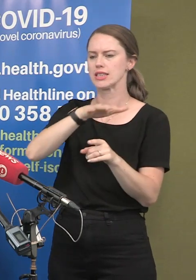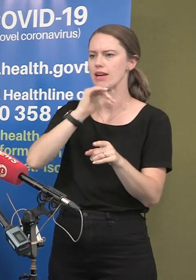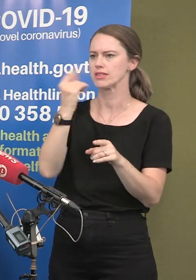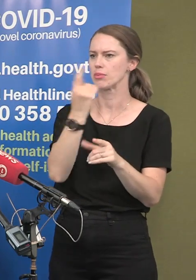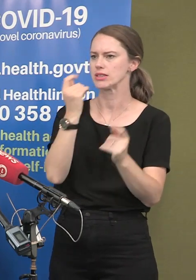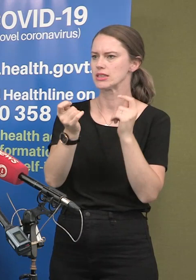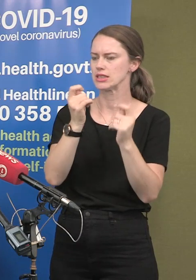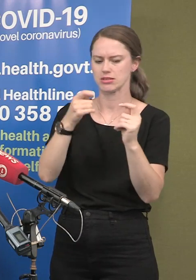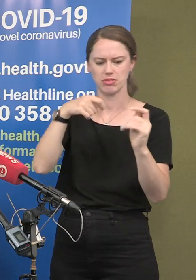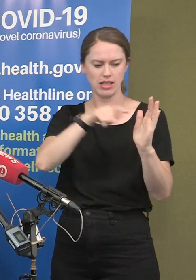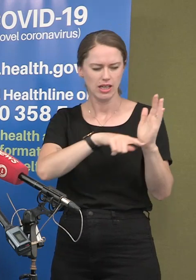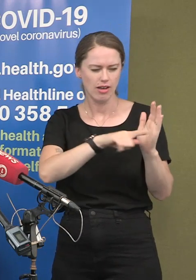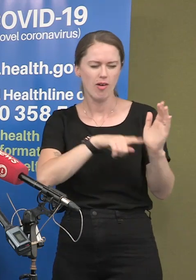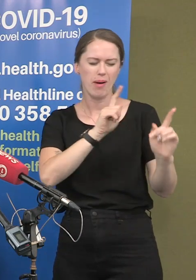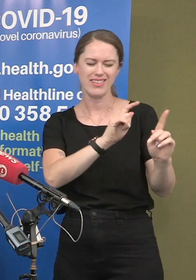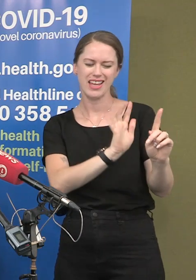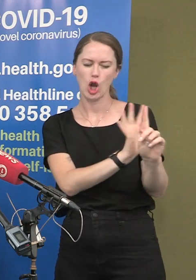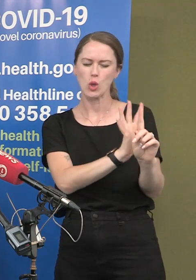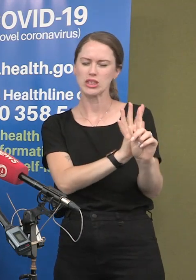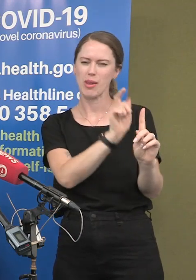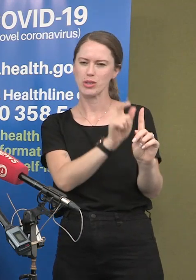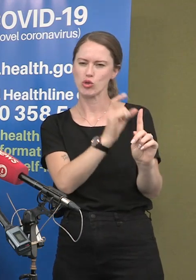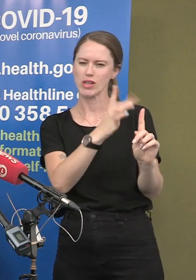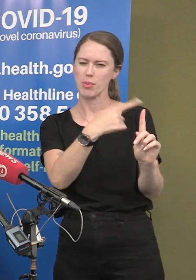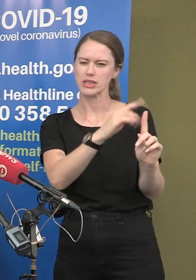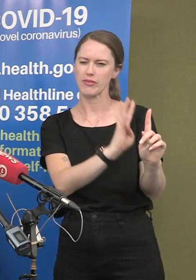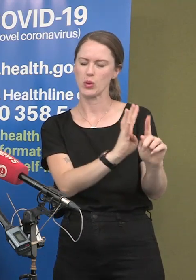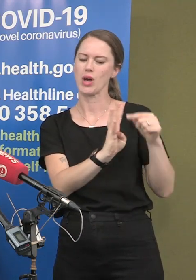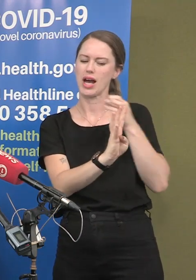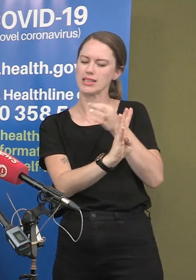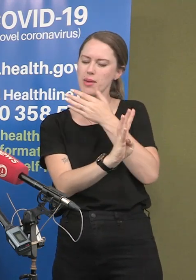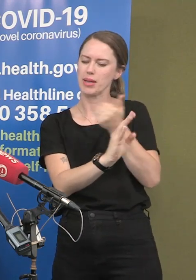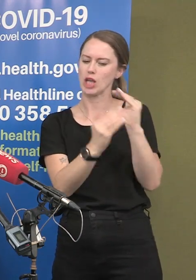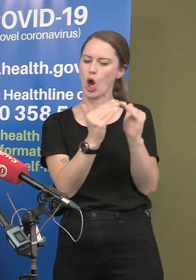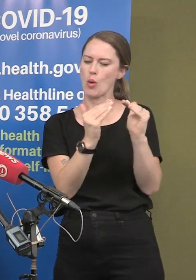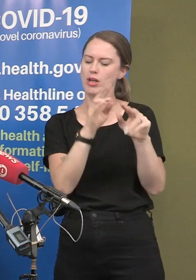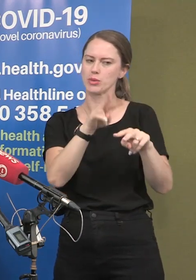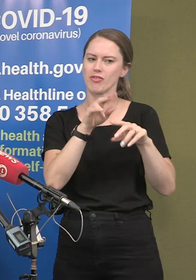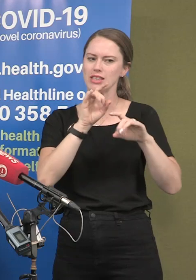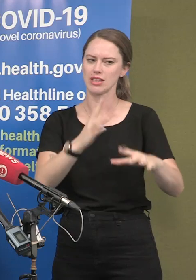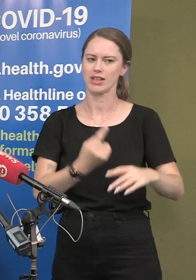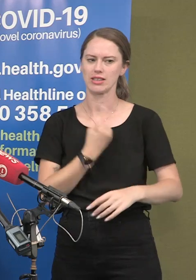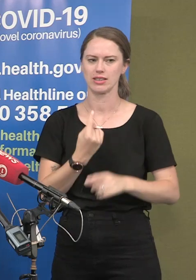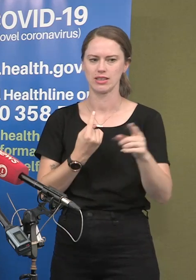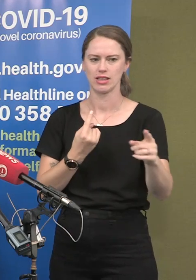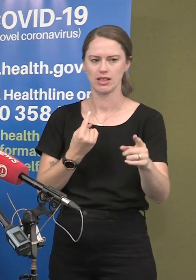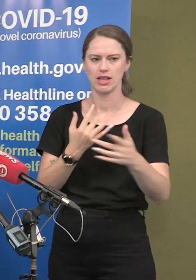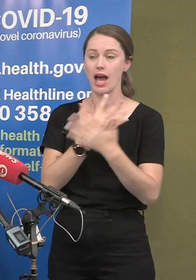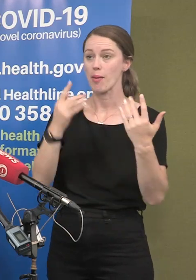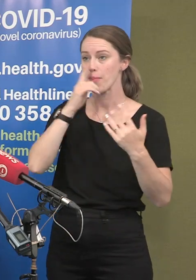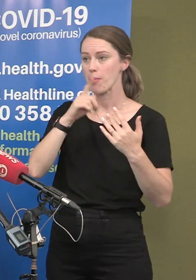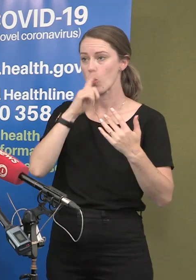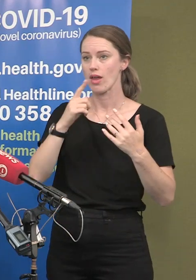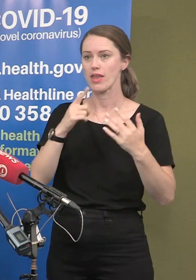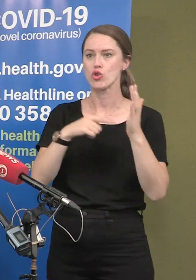someone's tested negative, but they're clearly a close contact, that would be at home and supervised self-isolation. How many people who were at that tour concert are